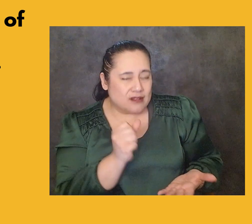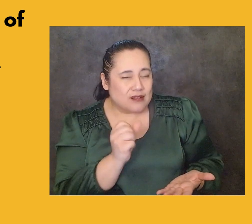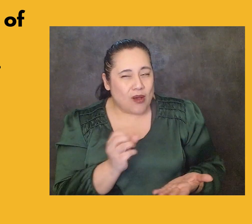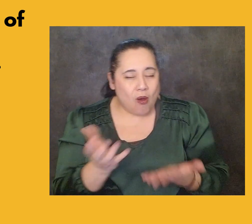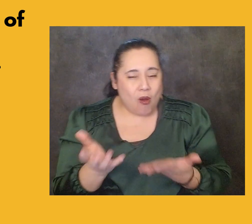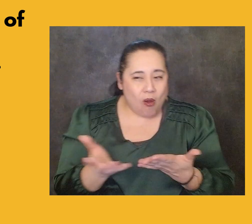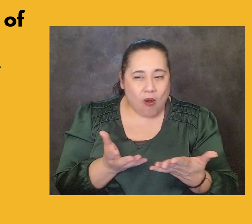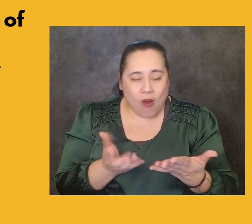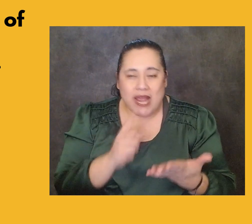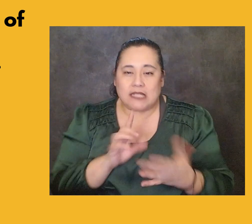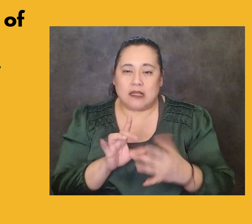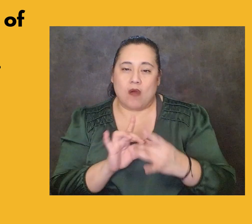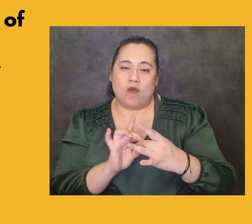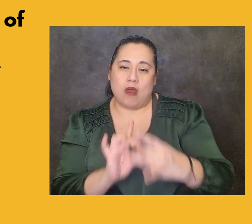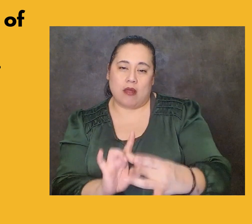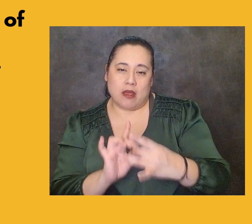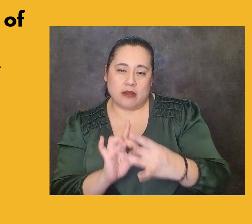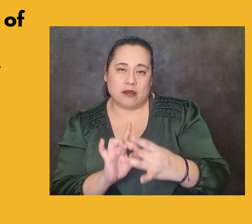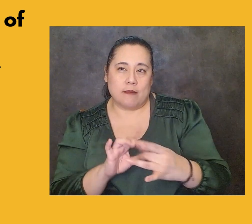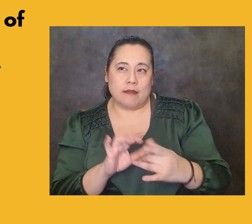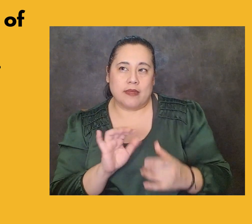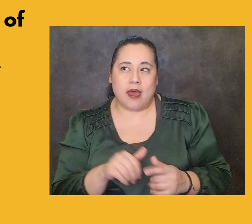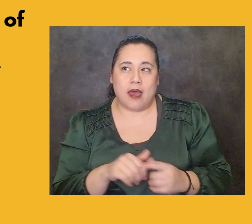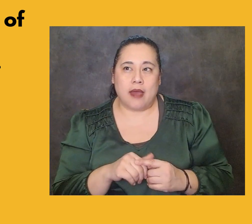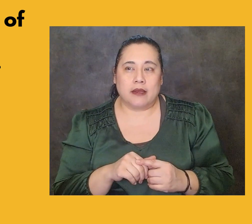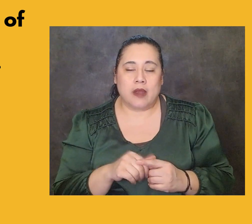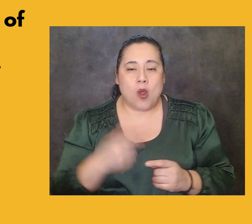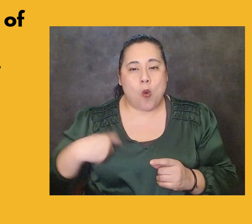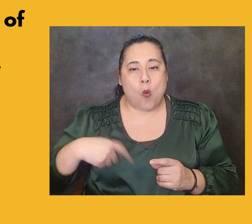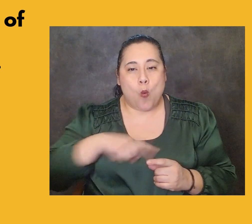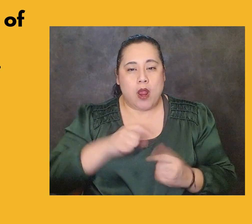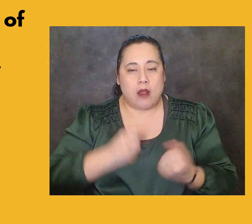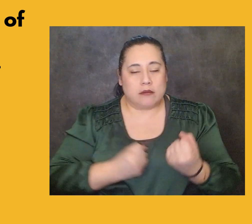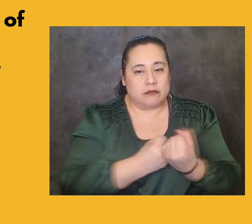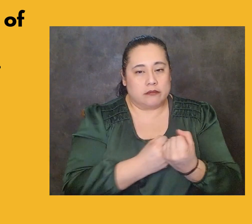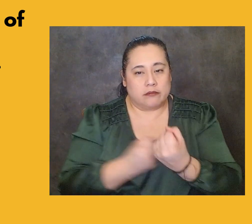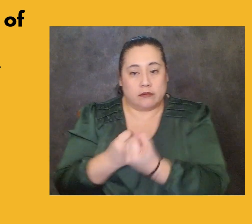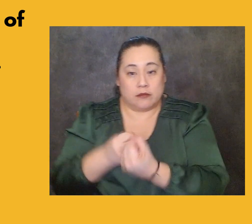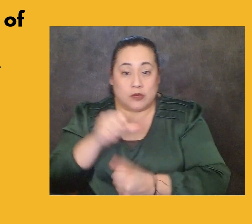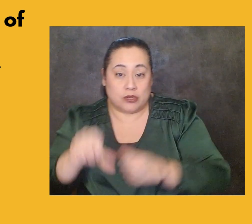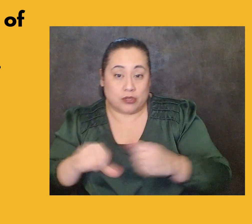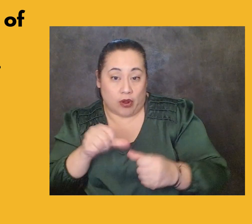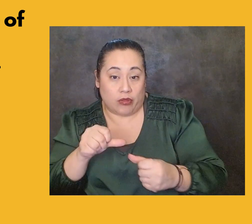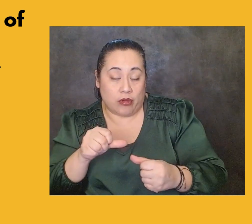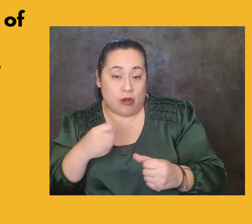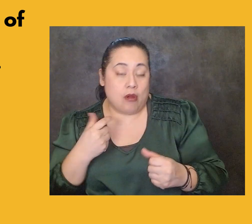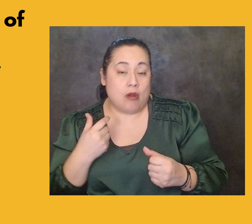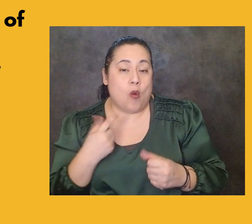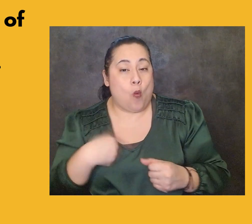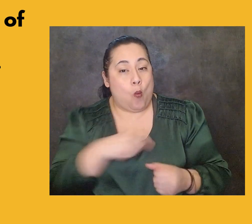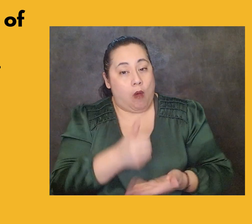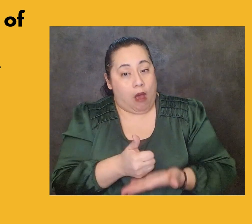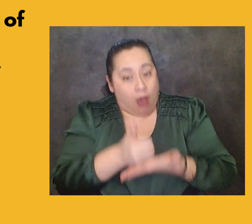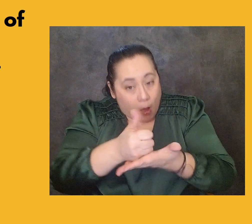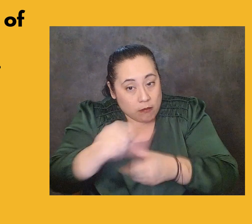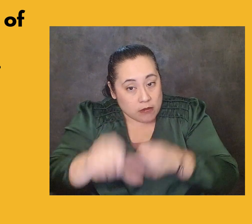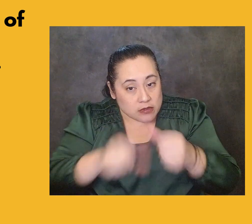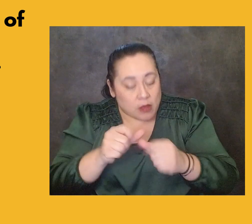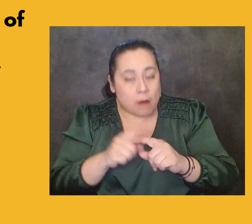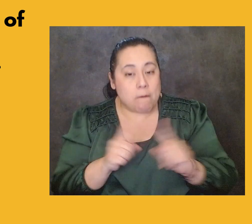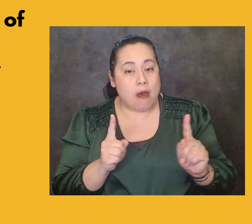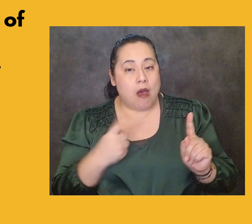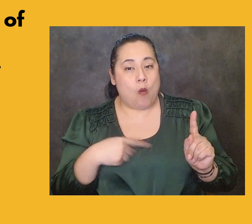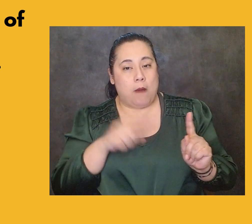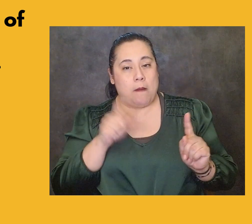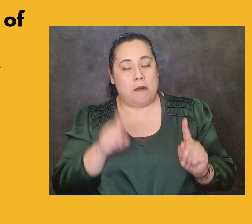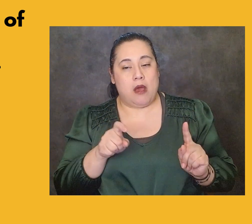And so it's a relationship in which we support each other and we help each other, but we